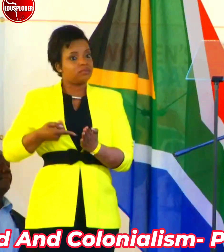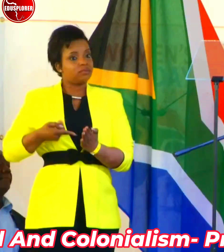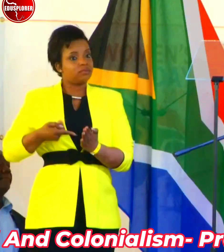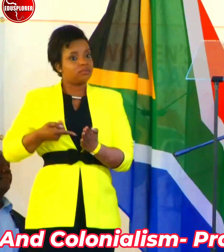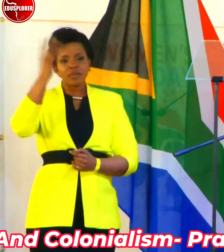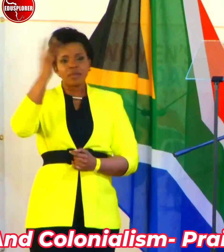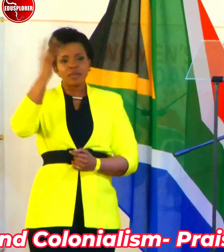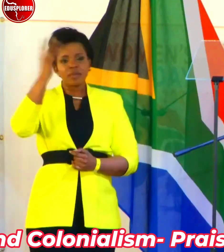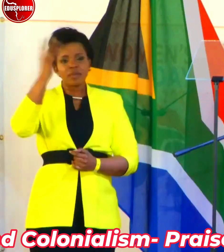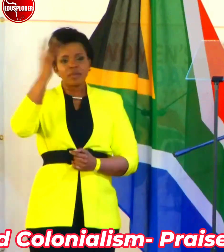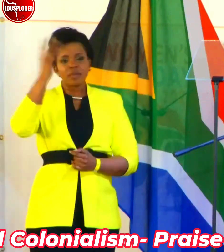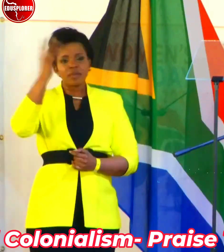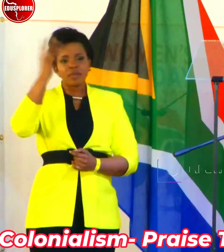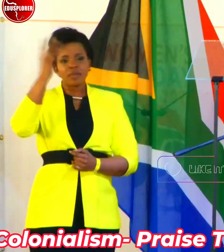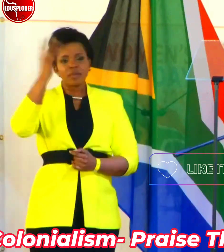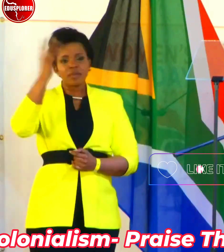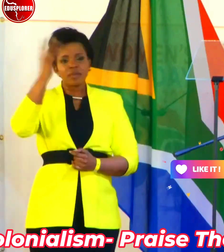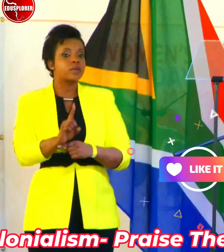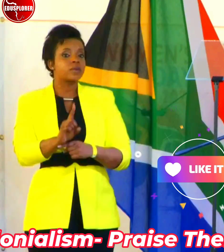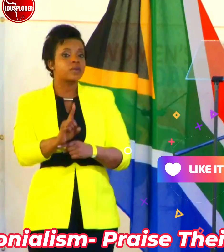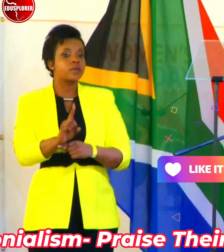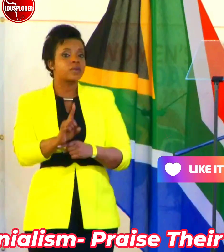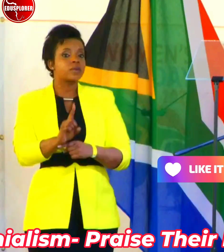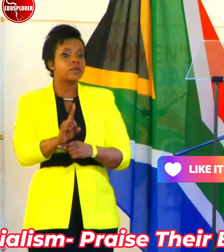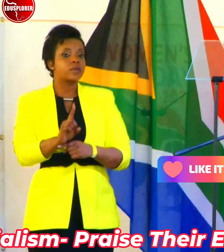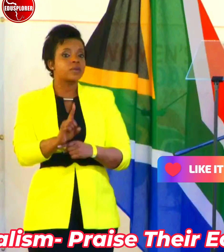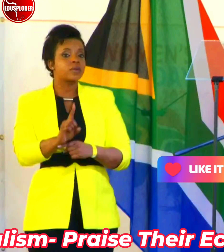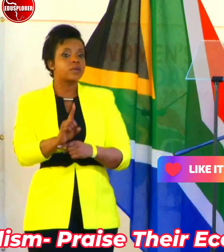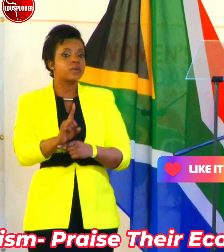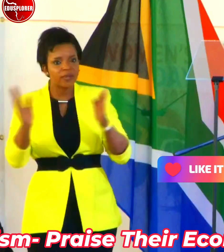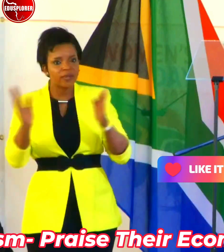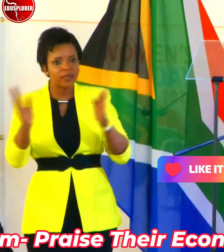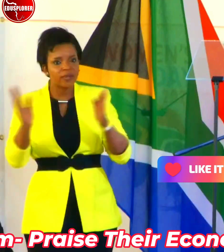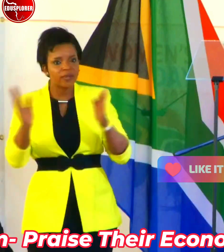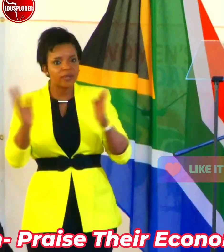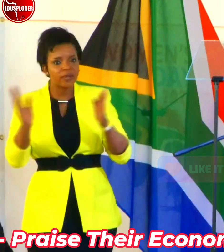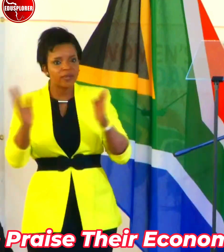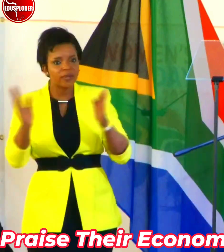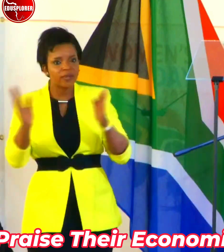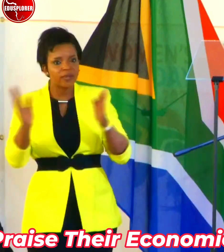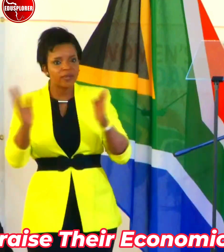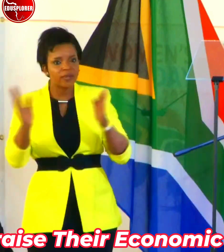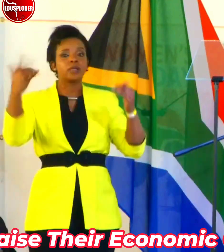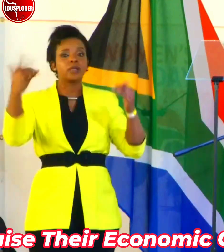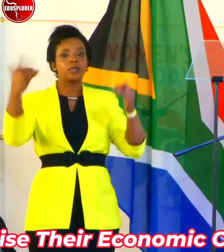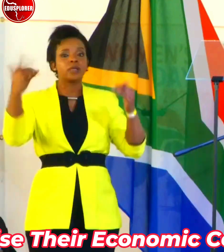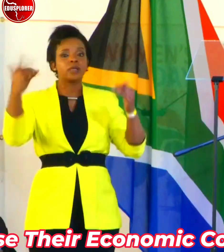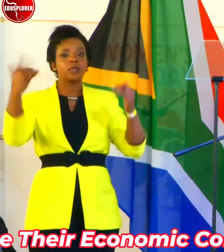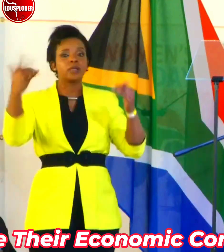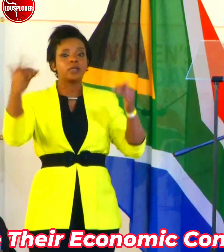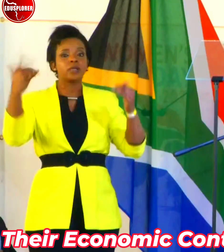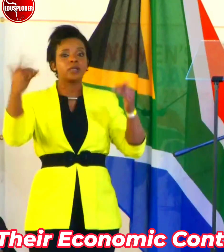violent regime, who organized workers to fight exploitation, and who